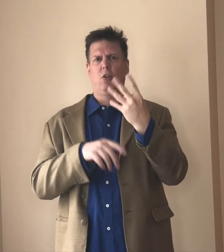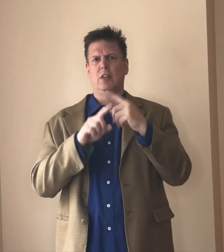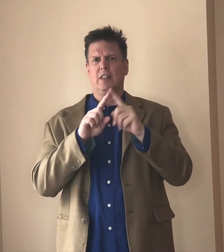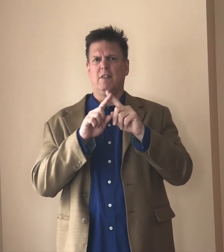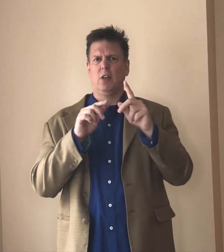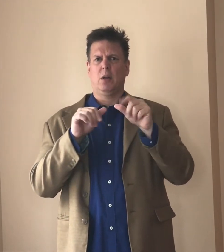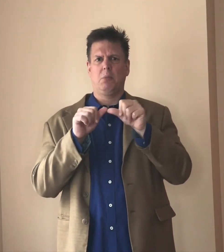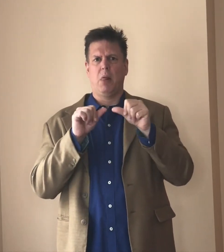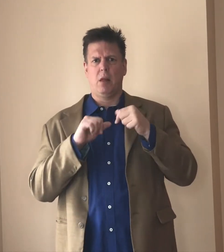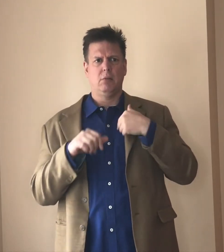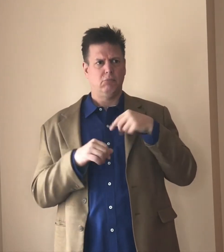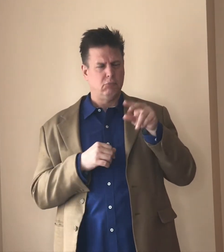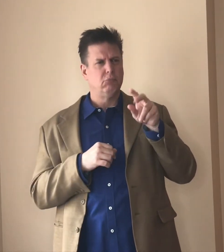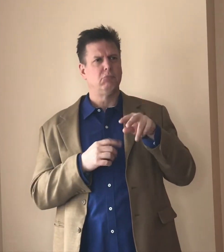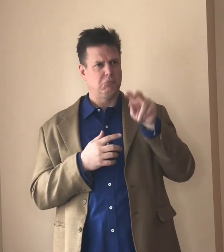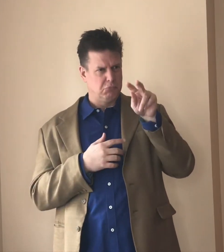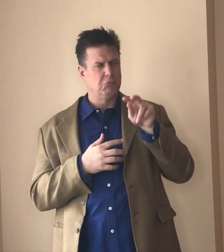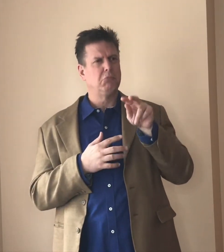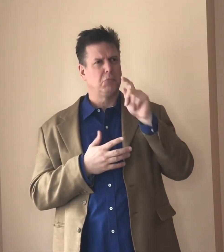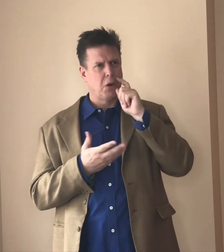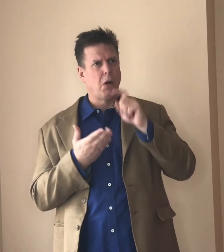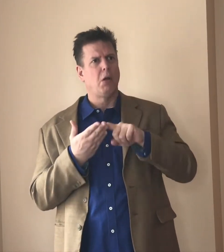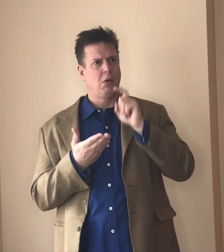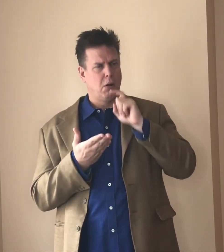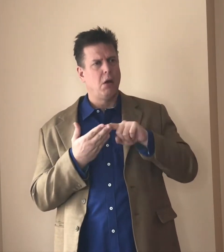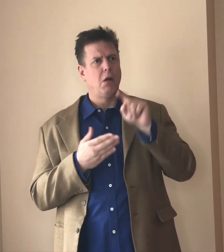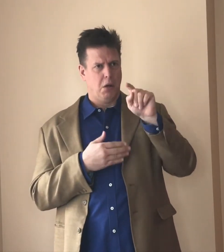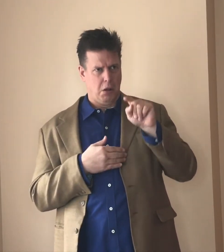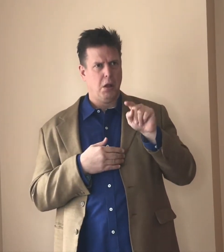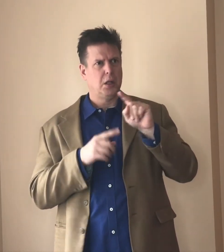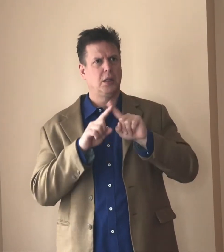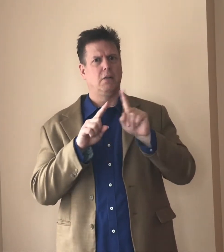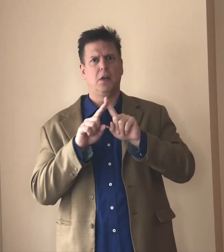various locations in which they were using the ASL alphabet.